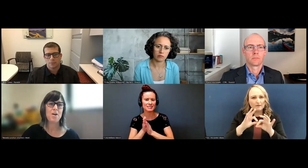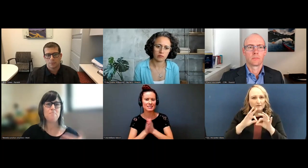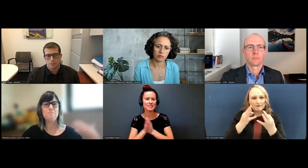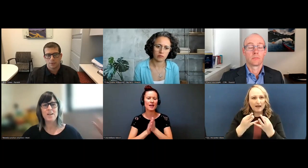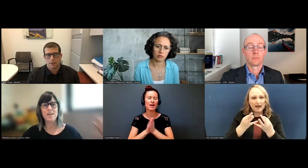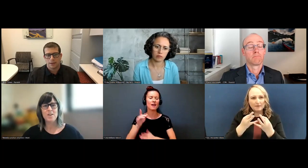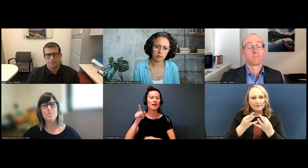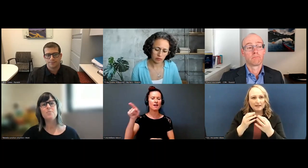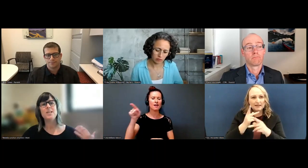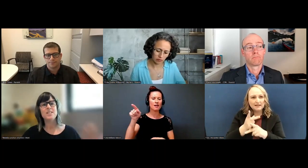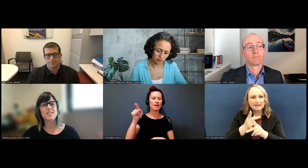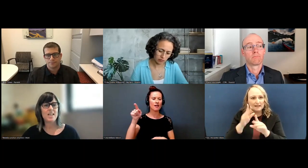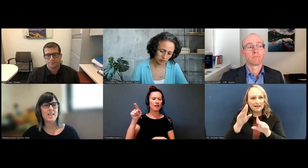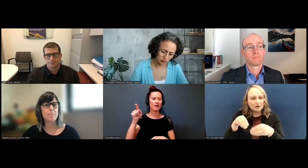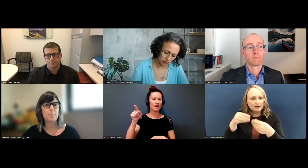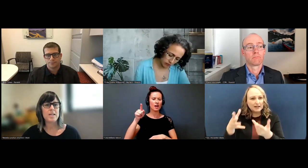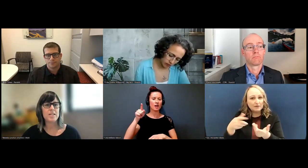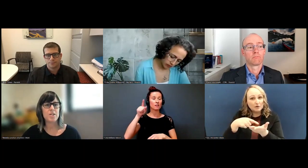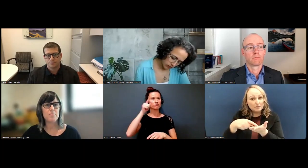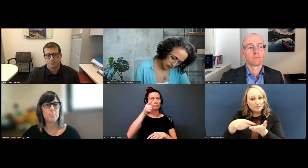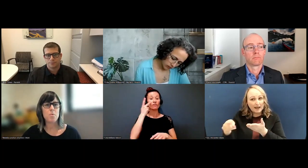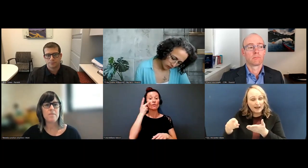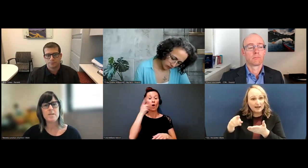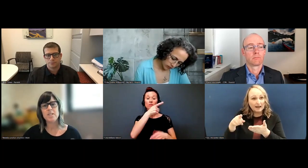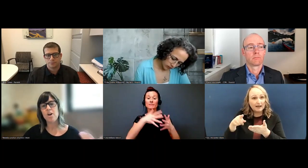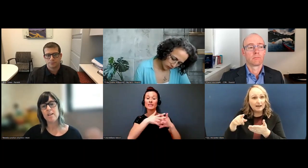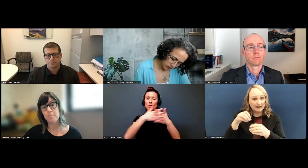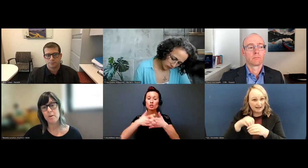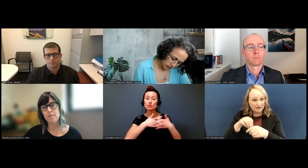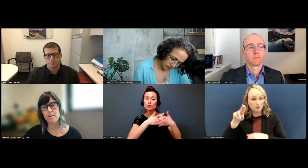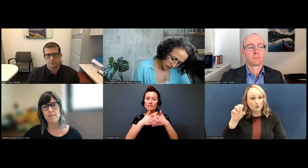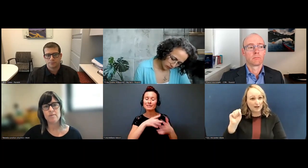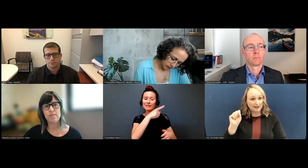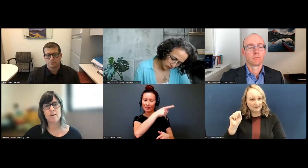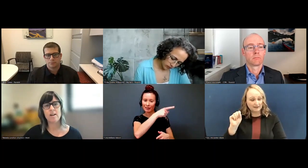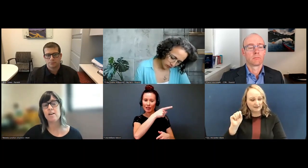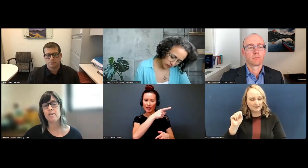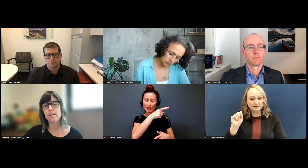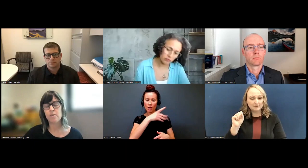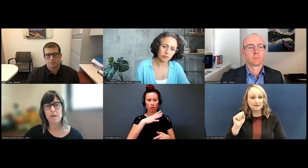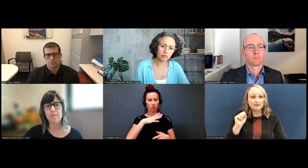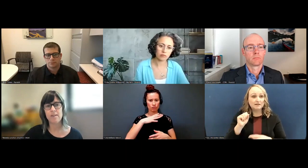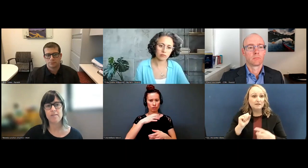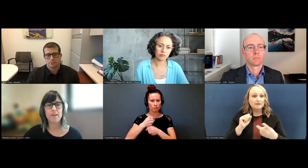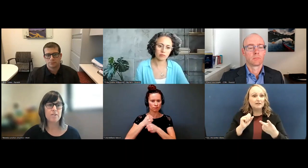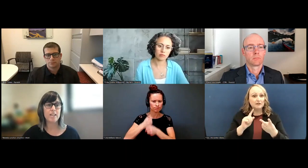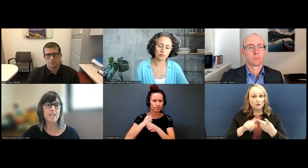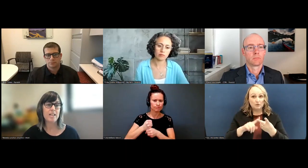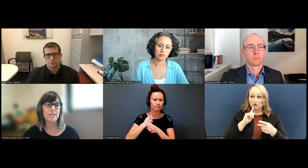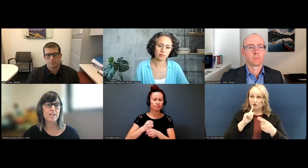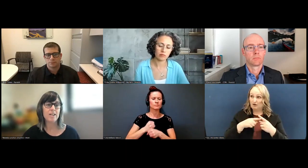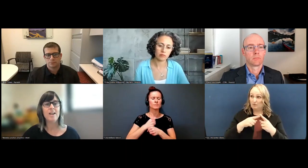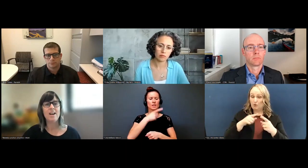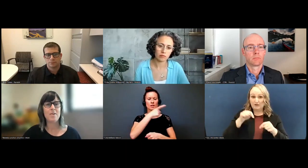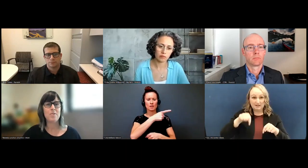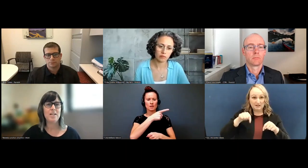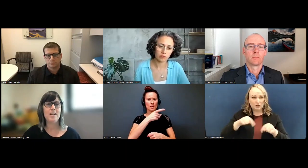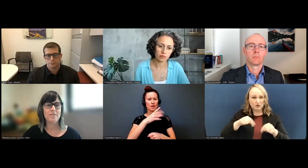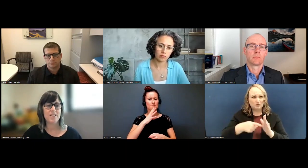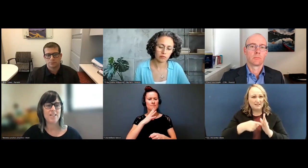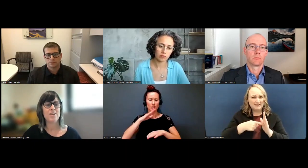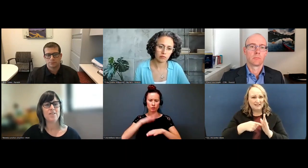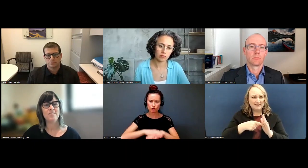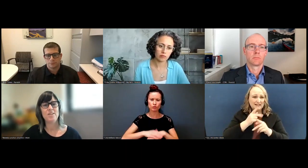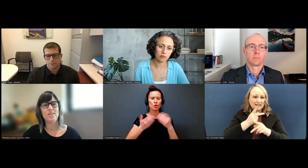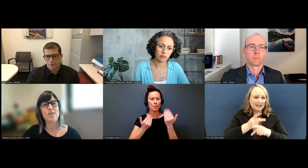whole movement gaining momentum. We've been talking about the need for a caregiver benefit federally here. I would